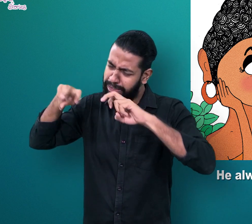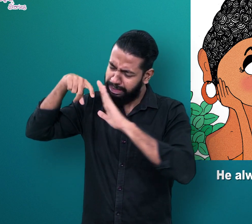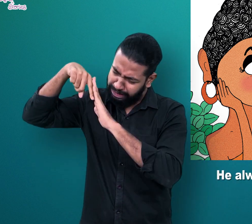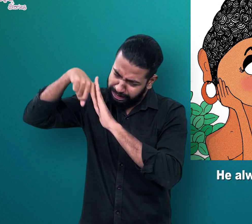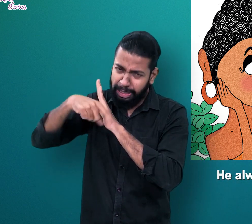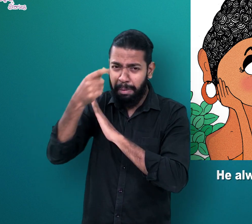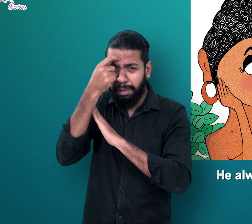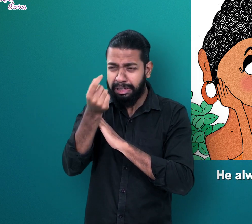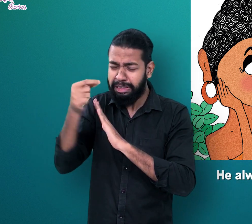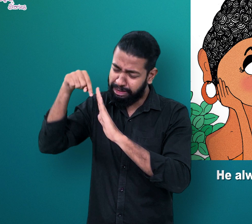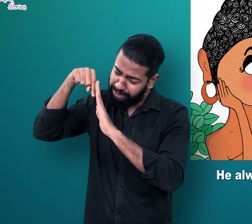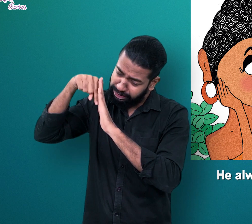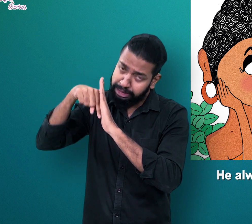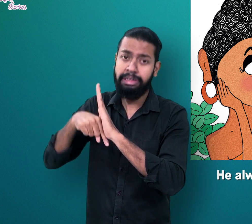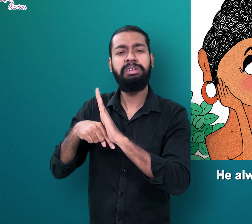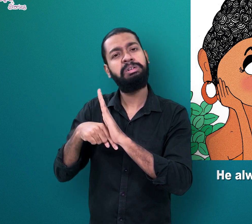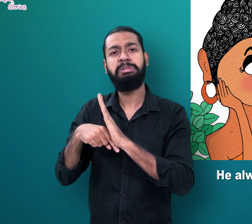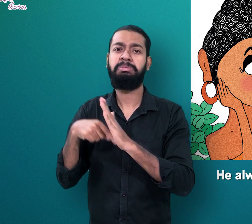He always delved deep into every issue.